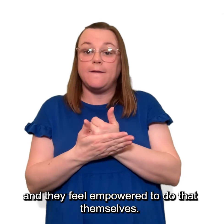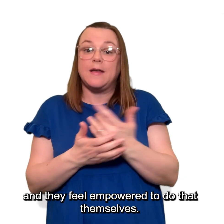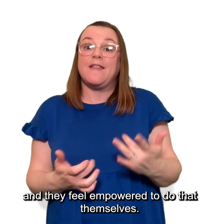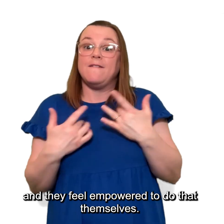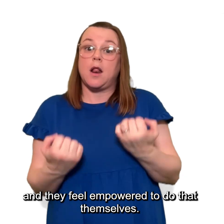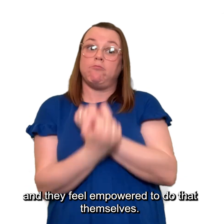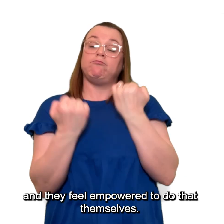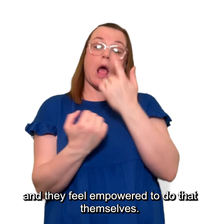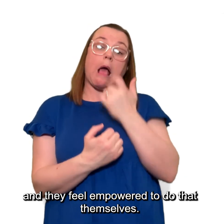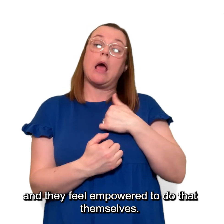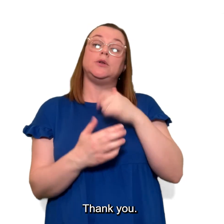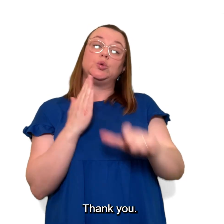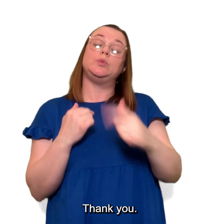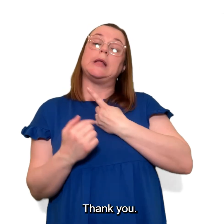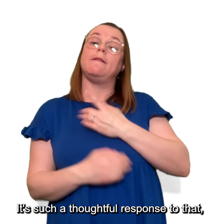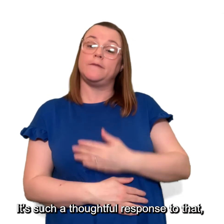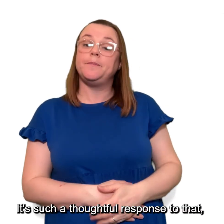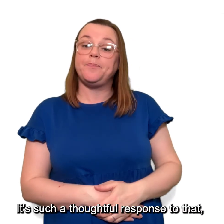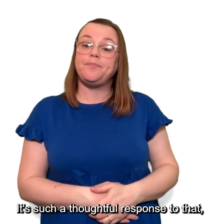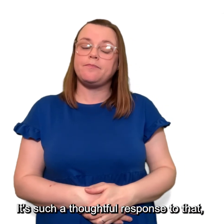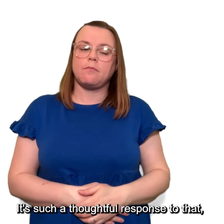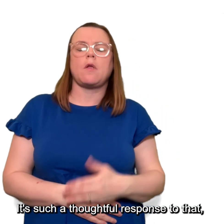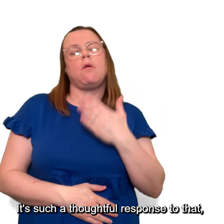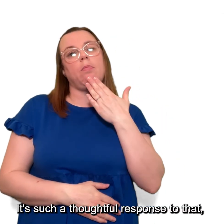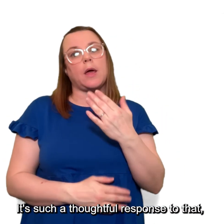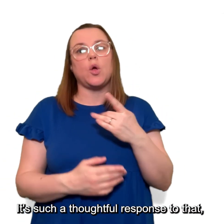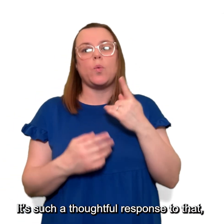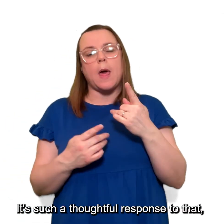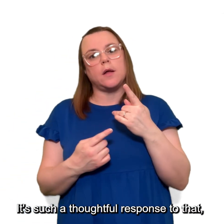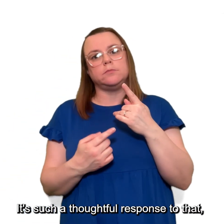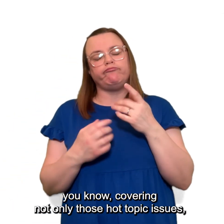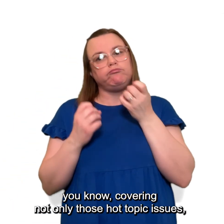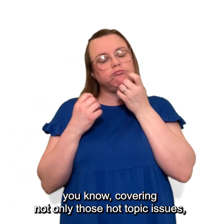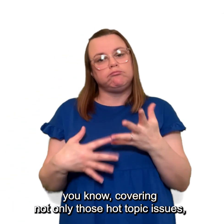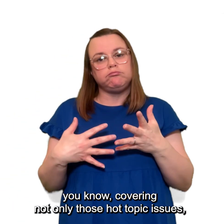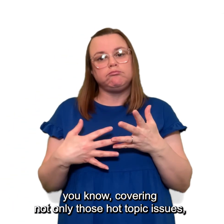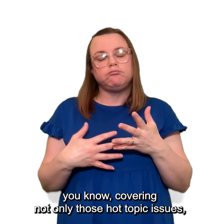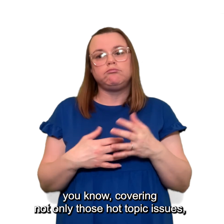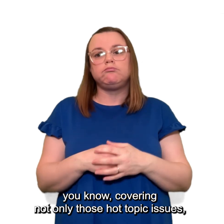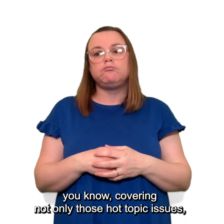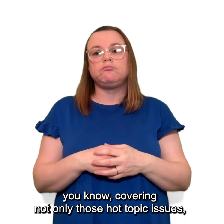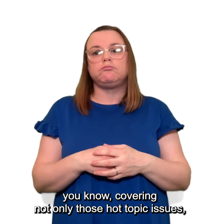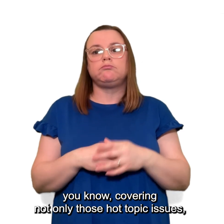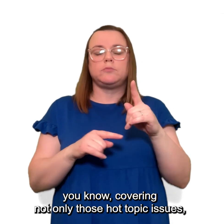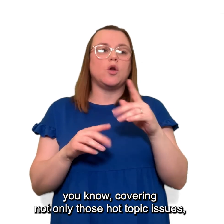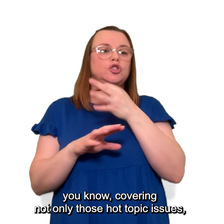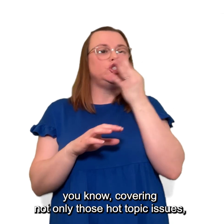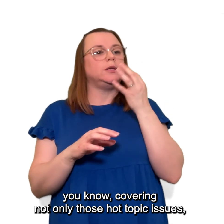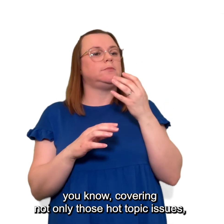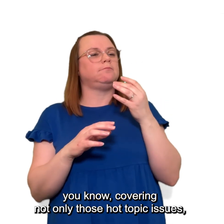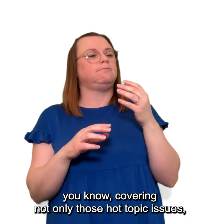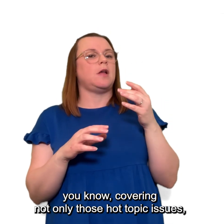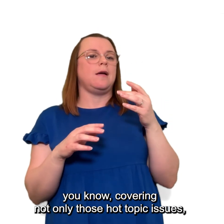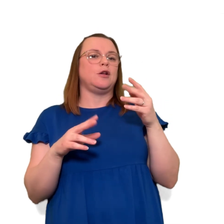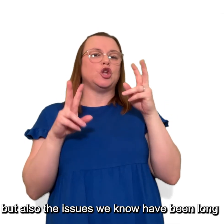feel empowered to do that themselves. Thank you. It's such a thoughtful response to that, covering not only those hot